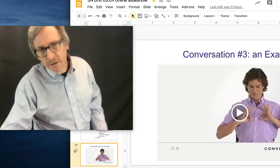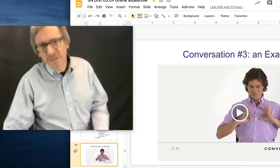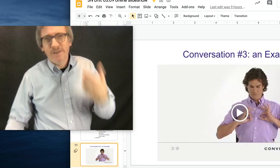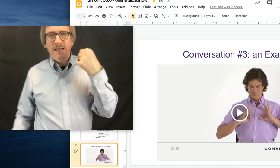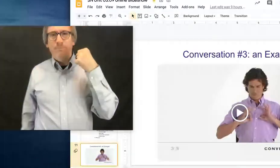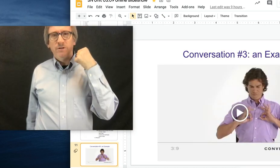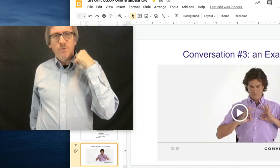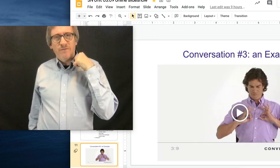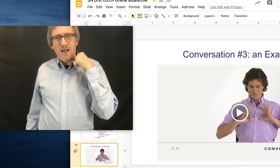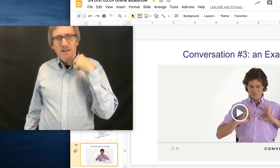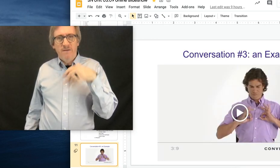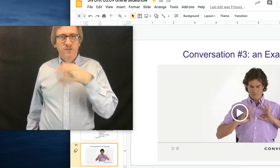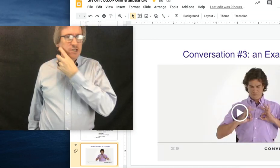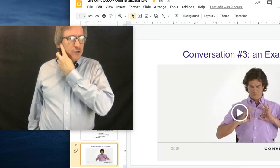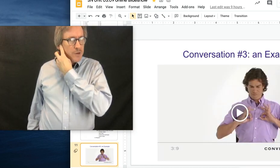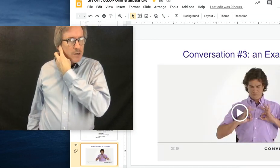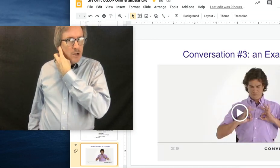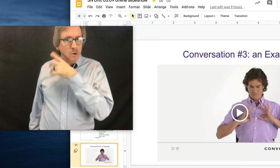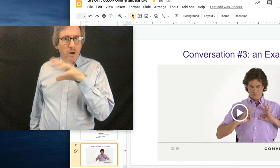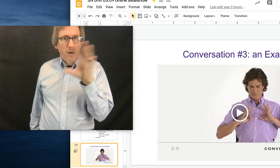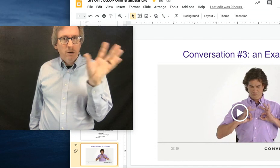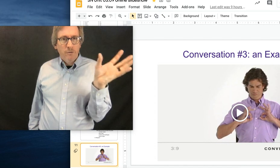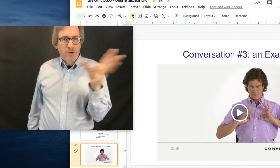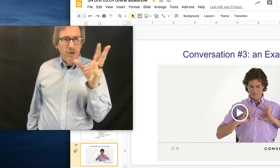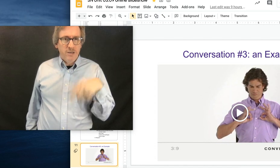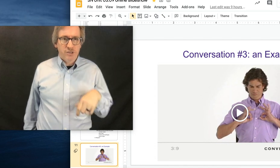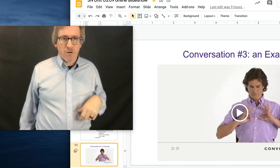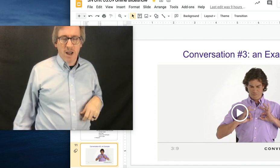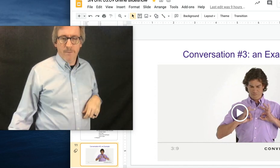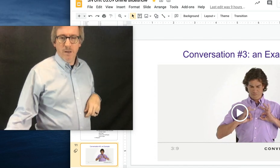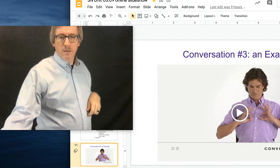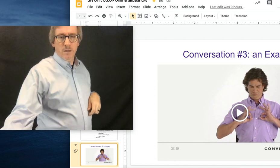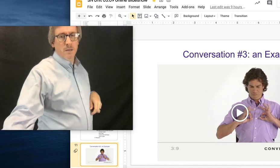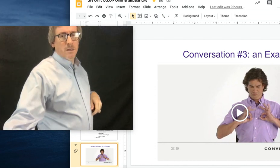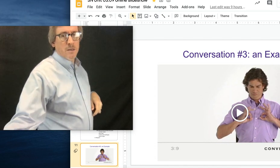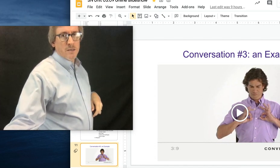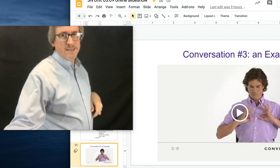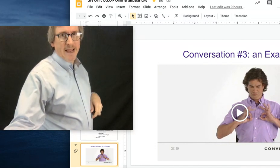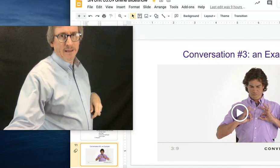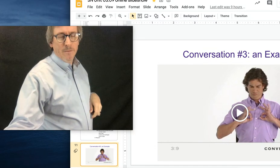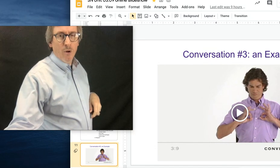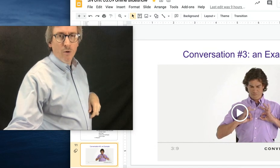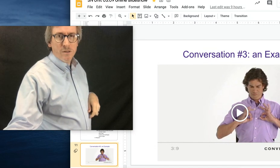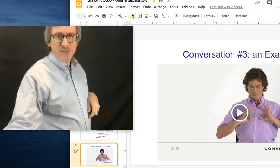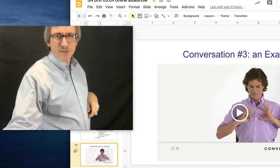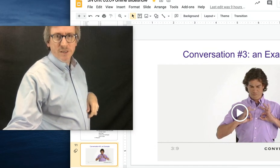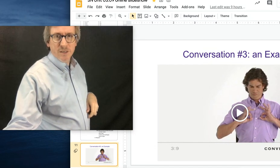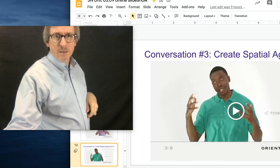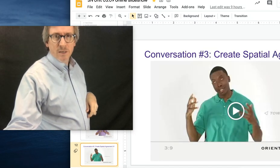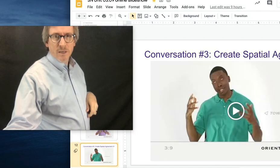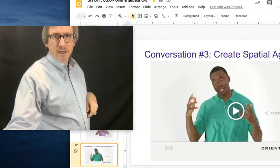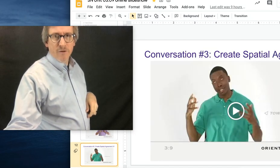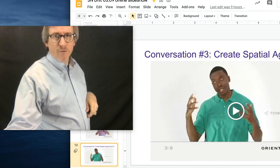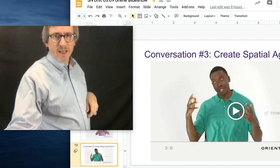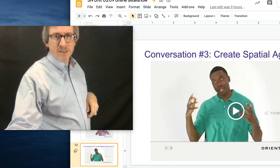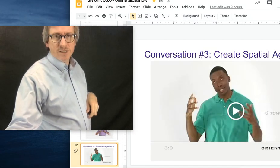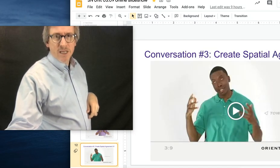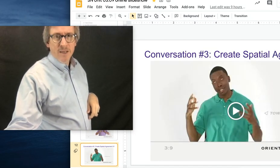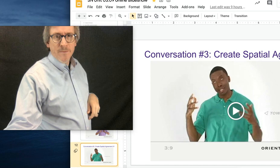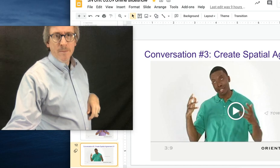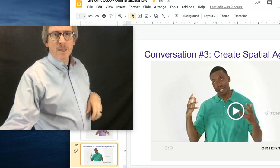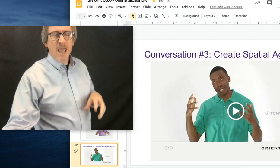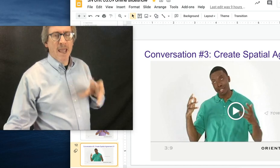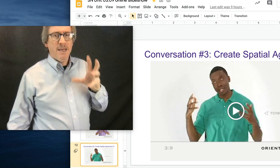Now, here are some examples. We've got conversation 3, where they're going to describe the animals and